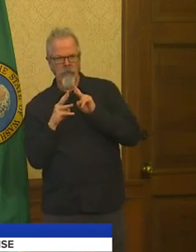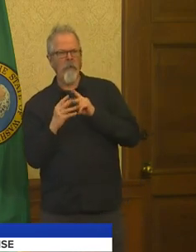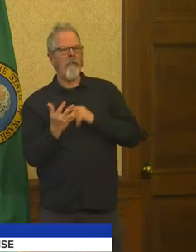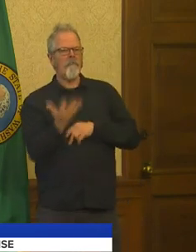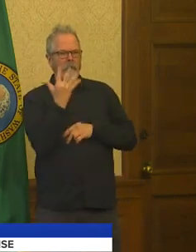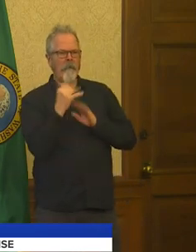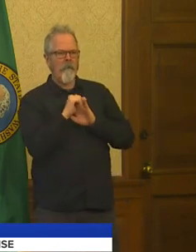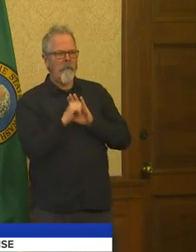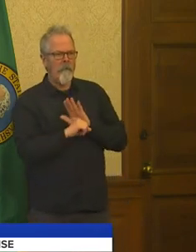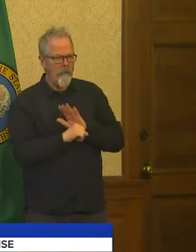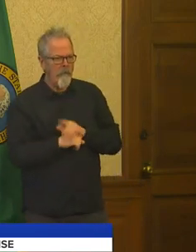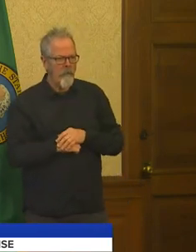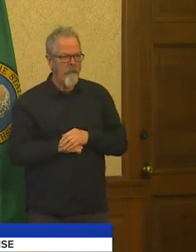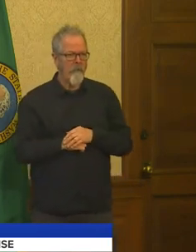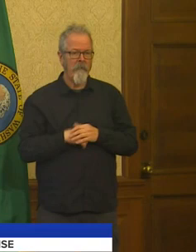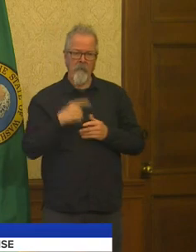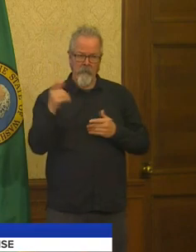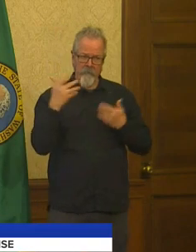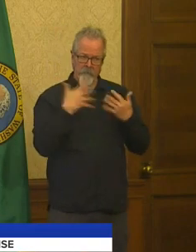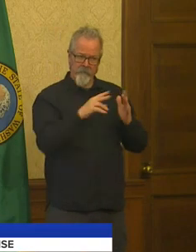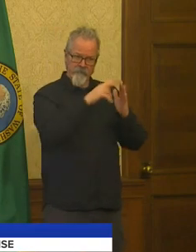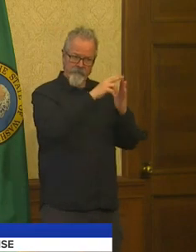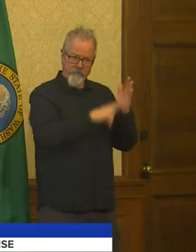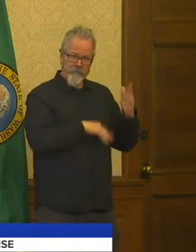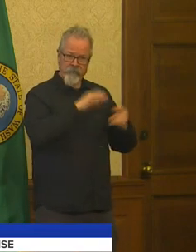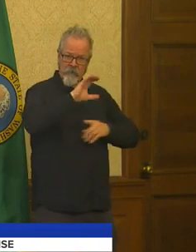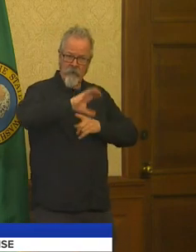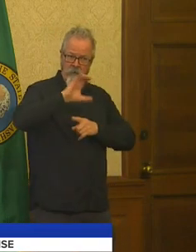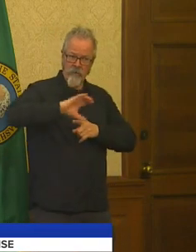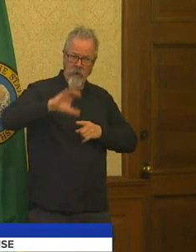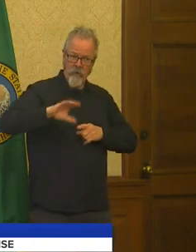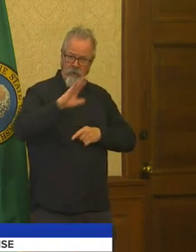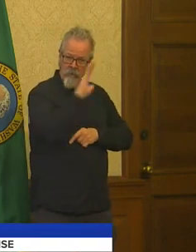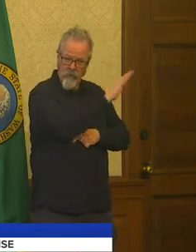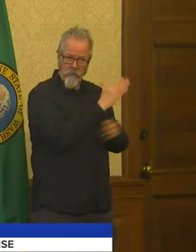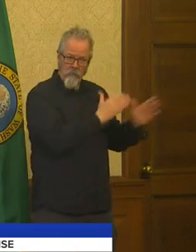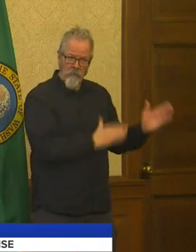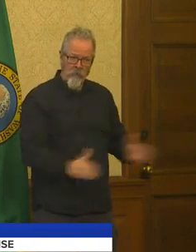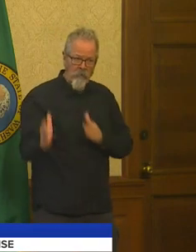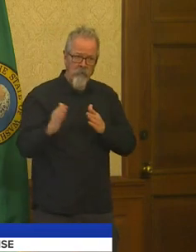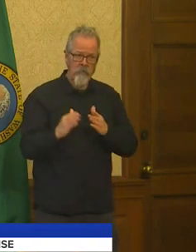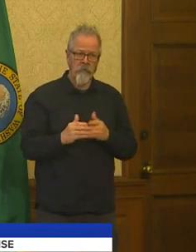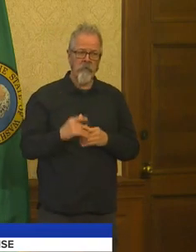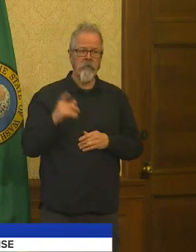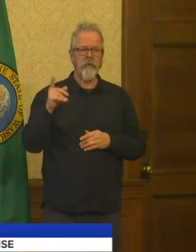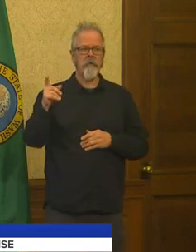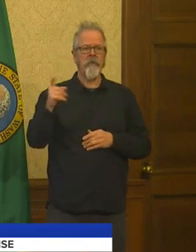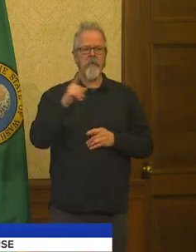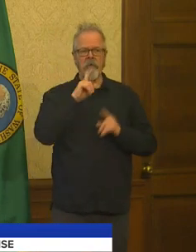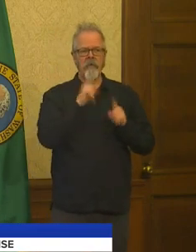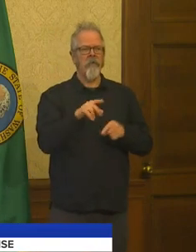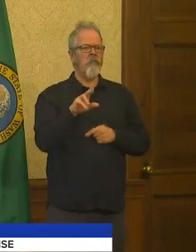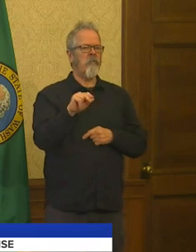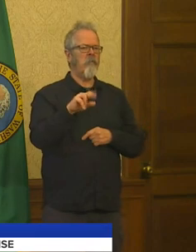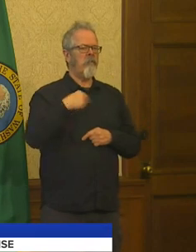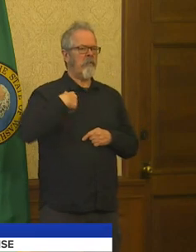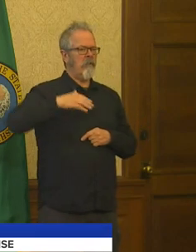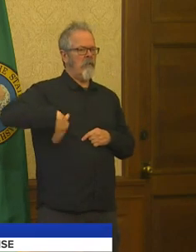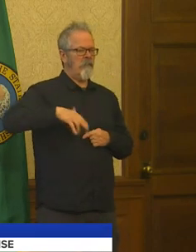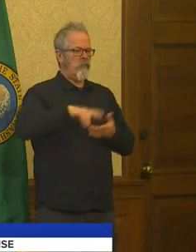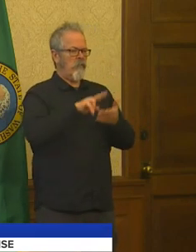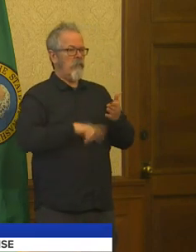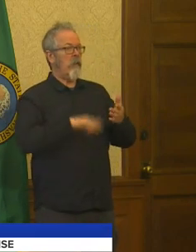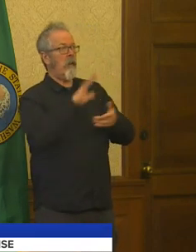as states are different on these particular dates. They're going to make decisions specific to their states. So I can't really